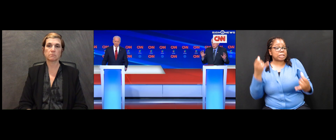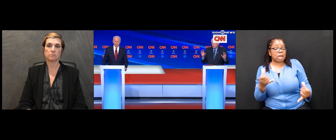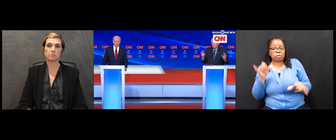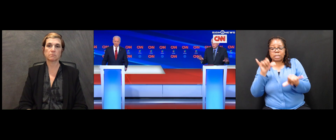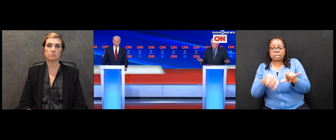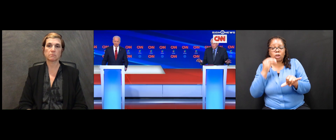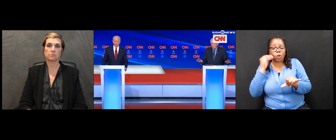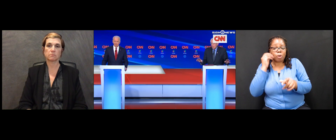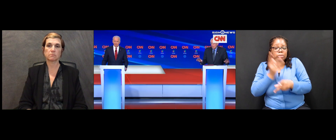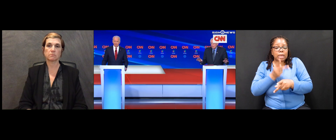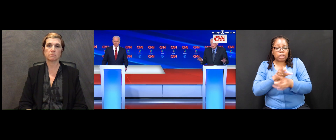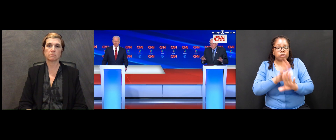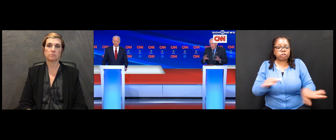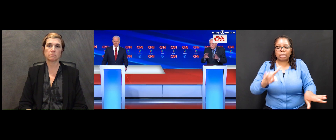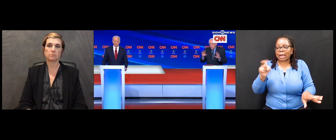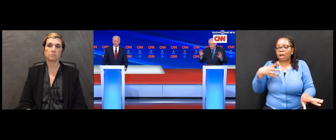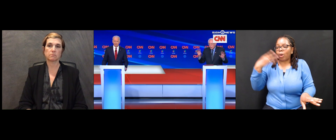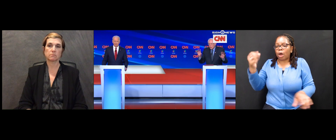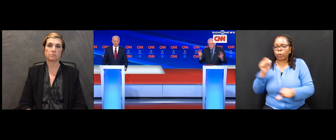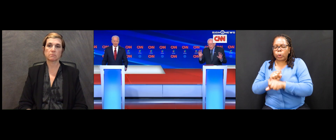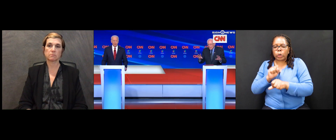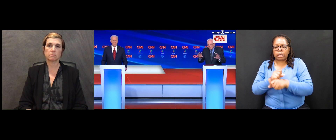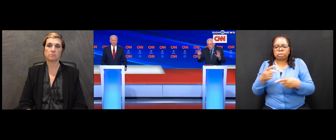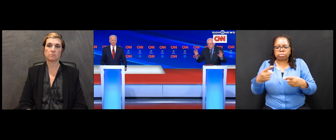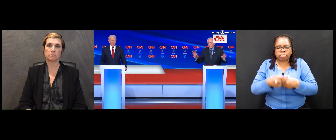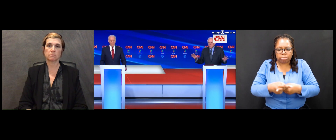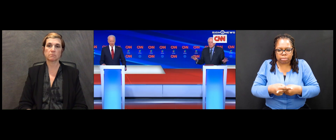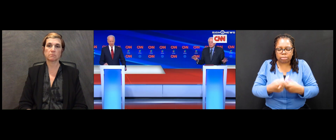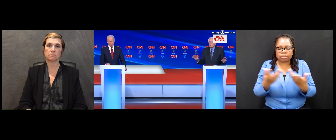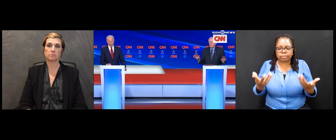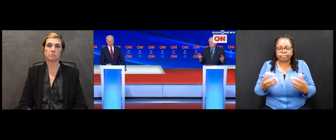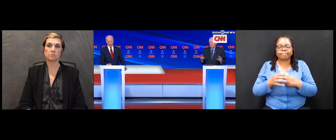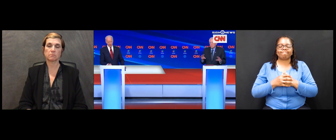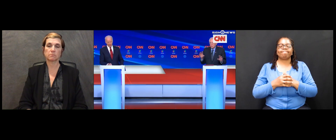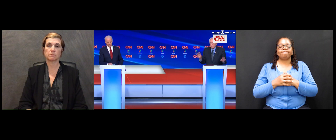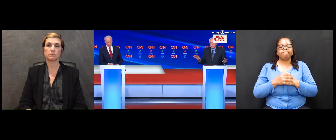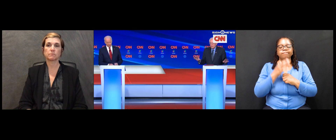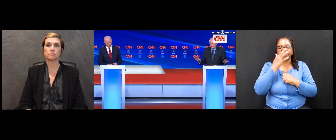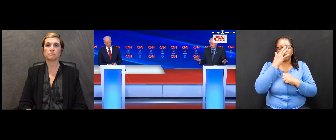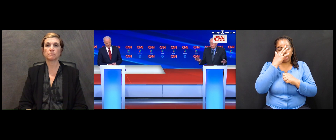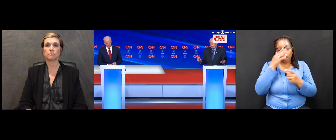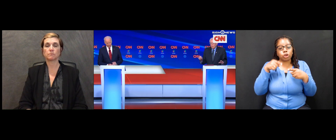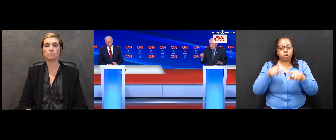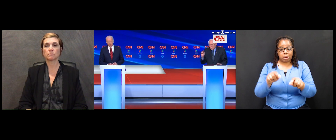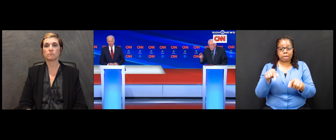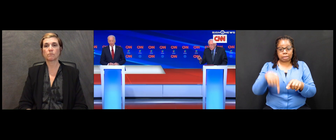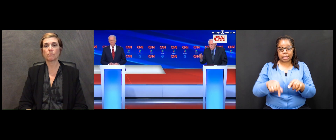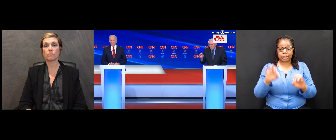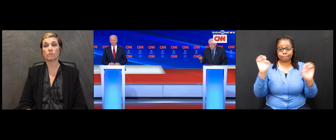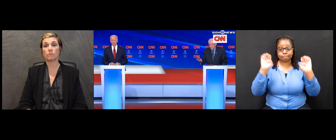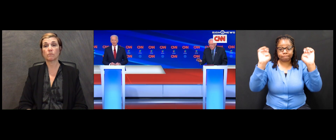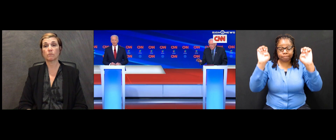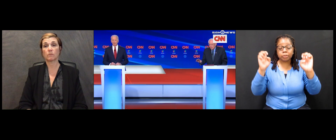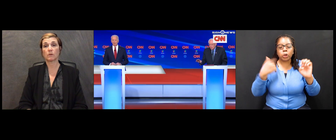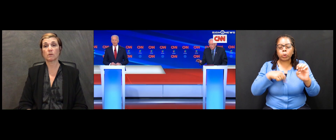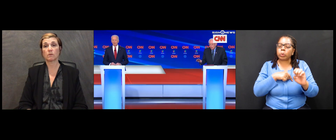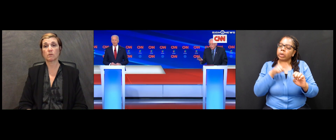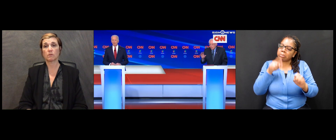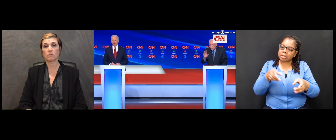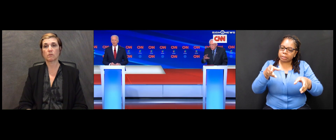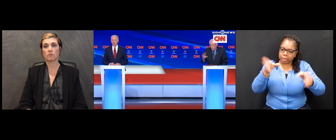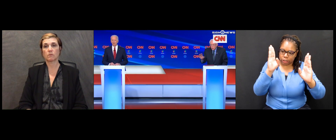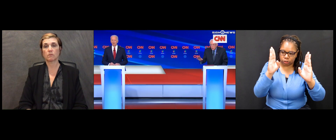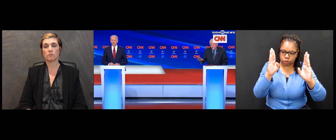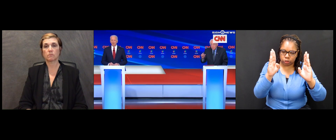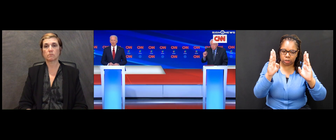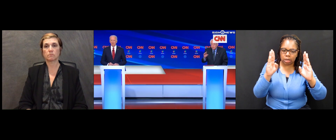go to work? So I think what bottom line here is that in this crisis, we have got to start paying attention to